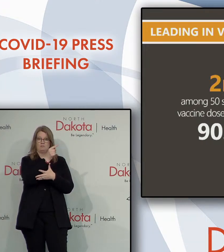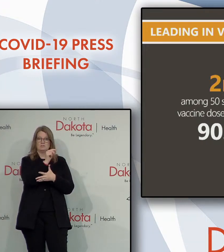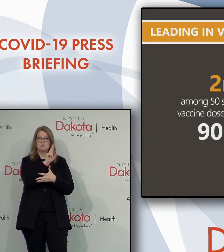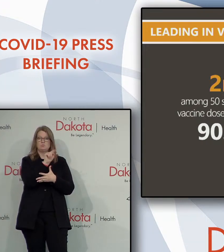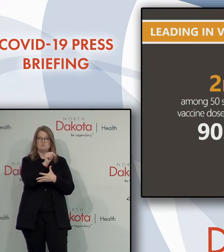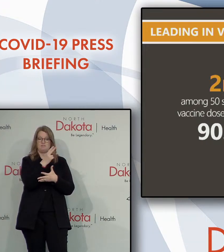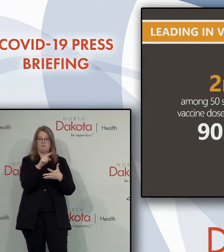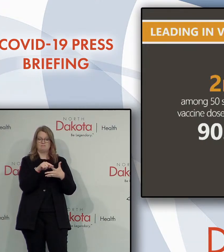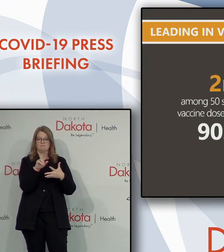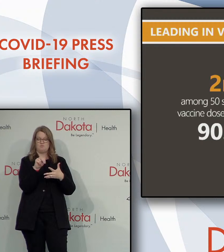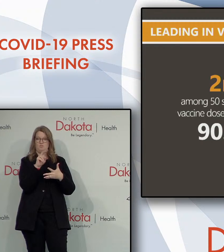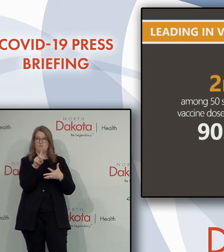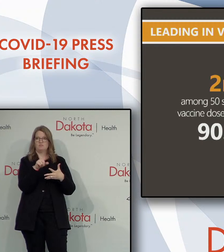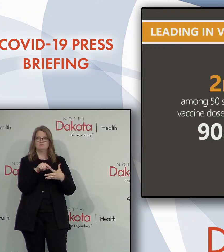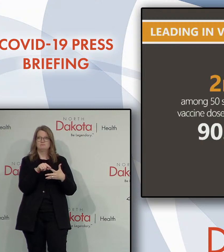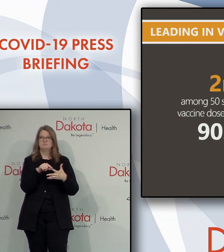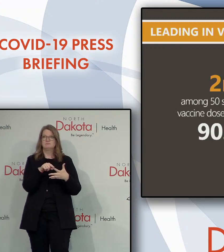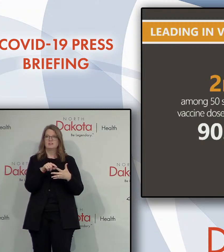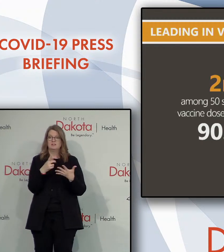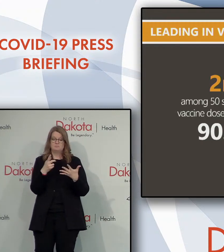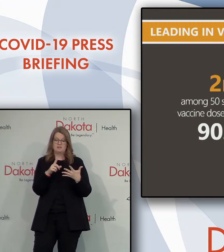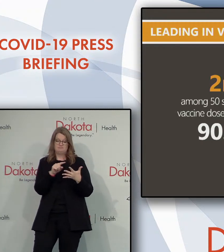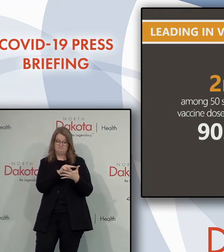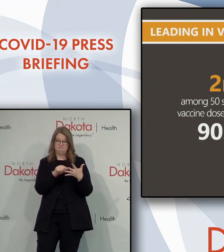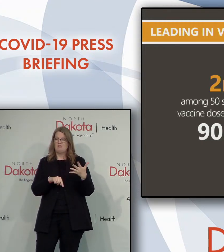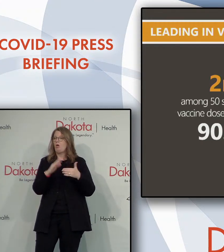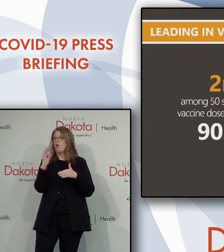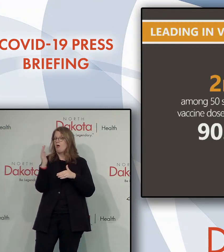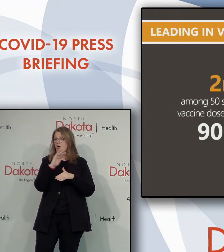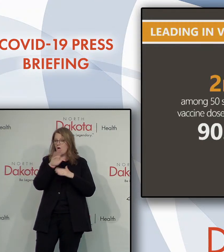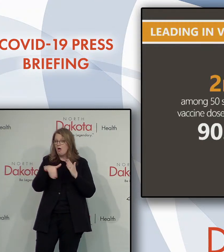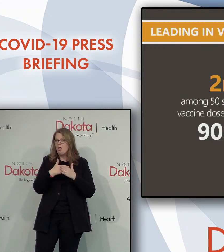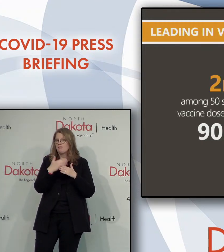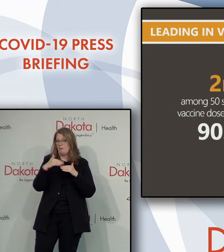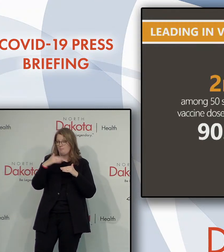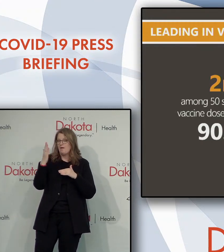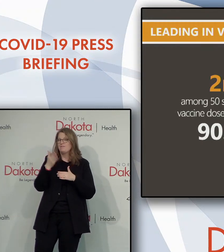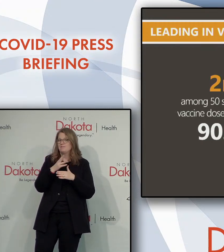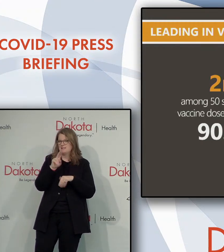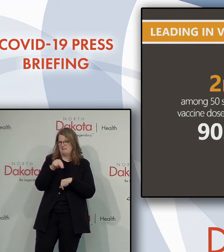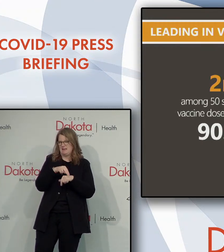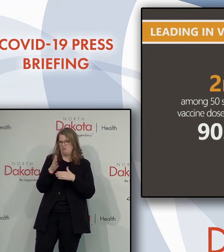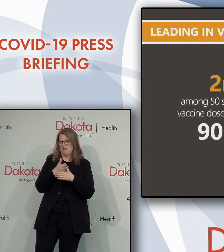The national average, they're all above the national average, and some states are at